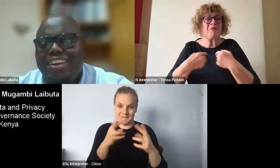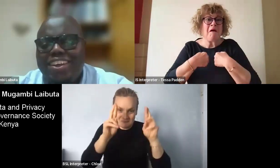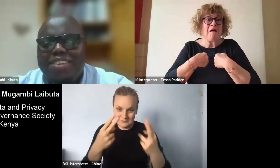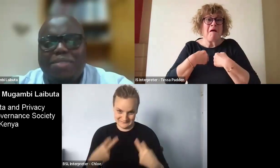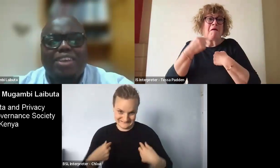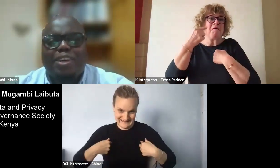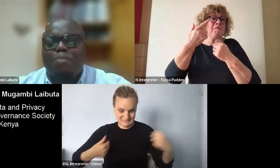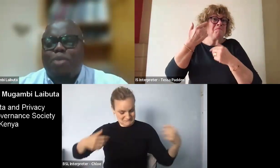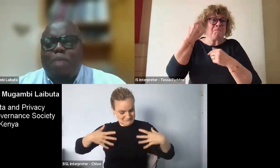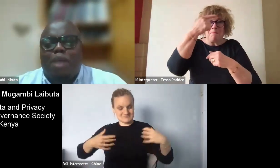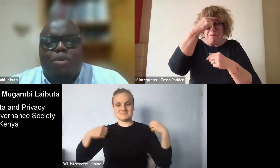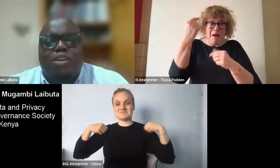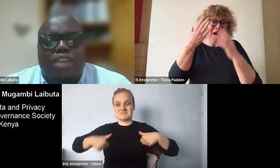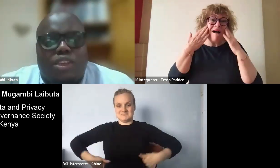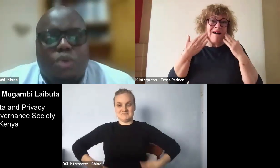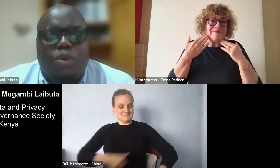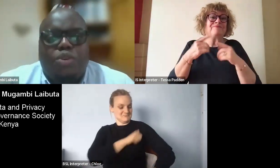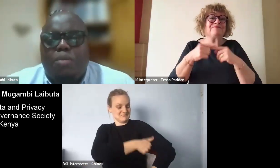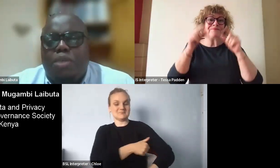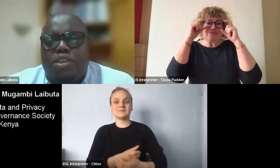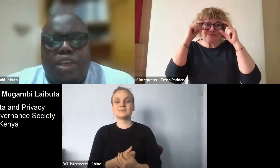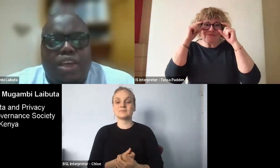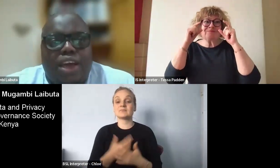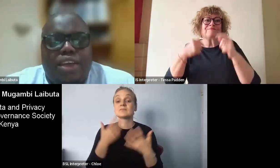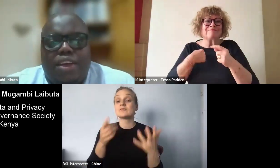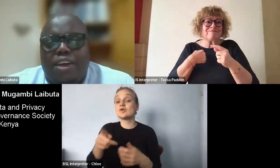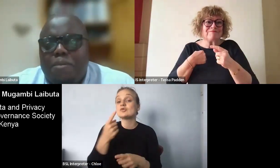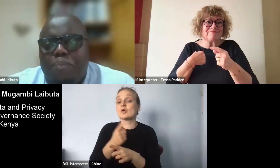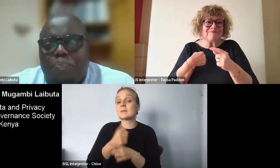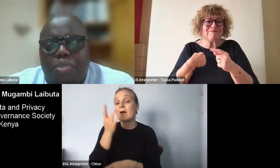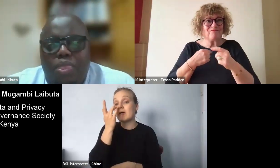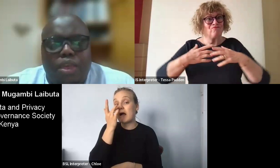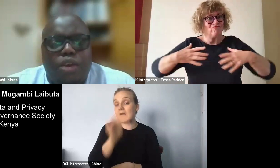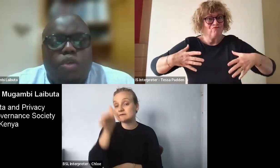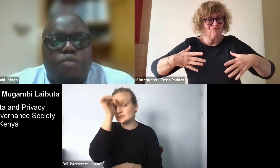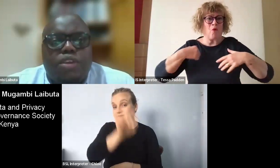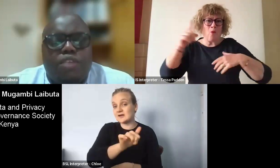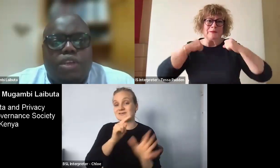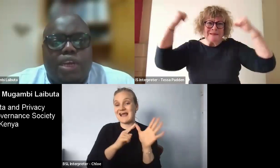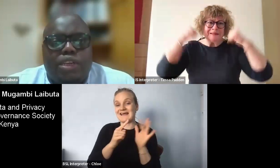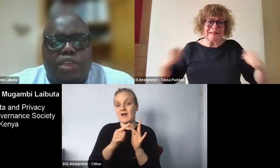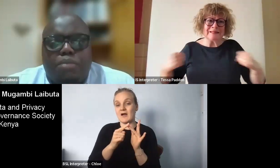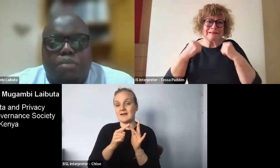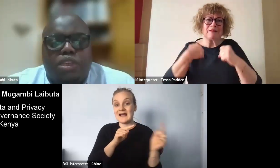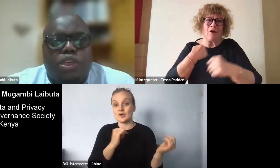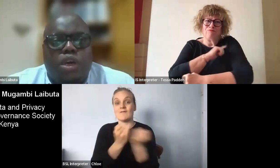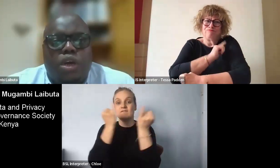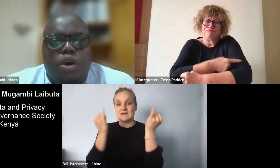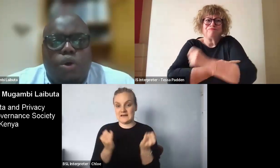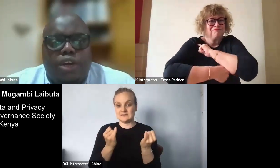there. But so I'm going to start. So when we talk about AI in conflict, I've actually done some